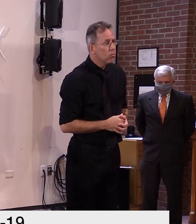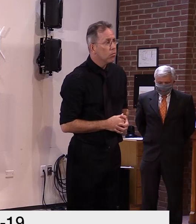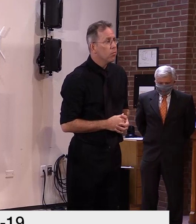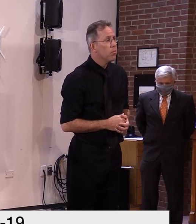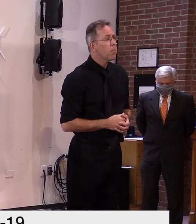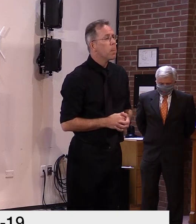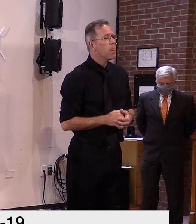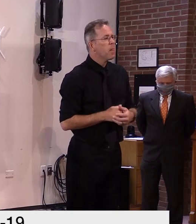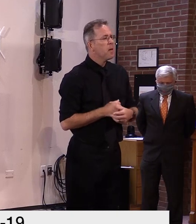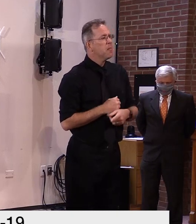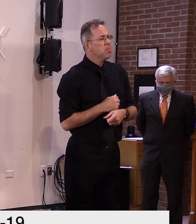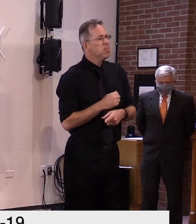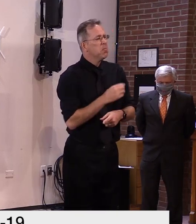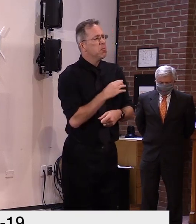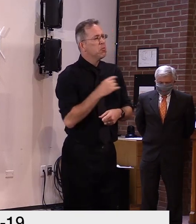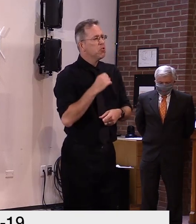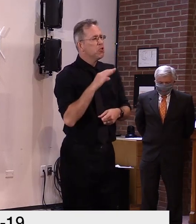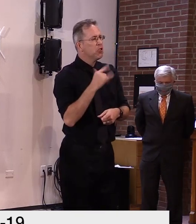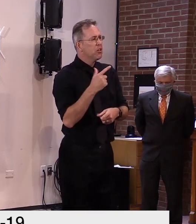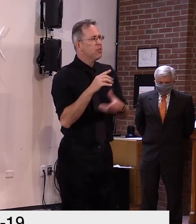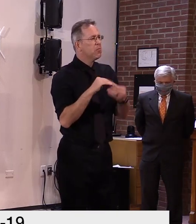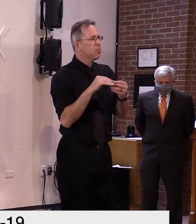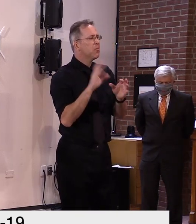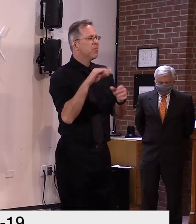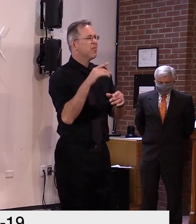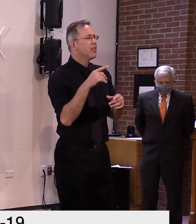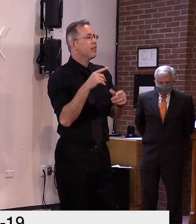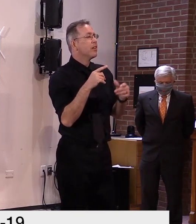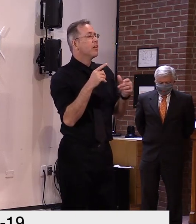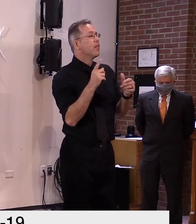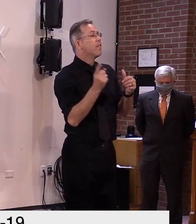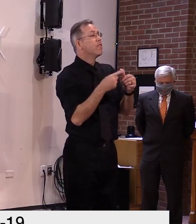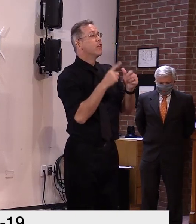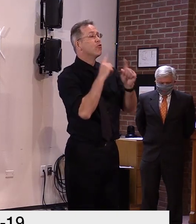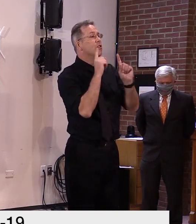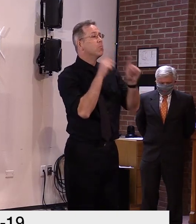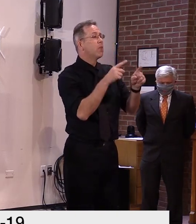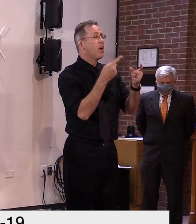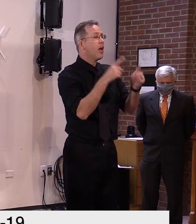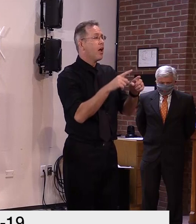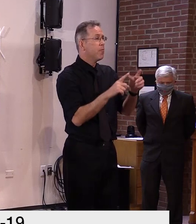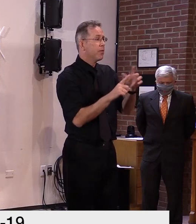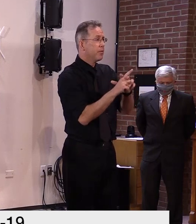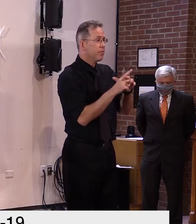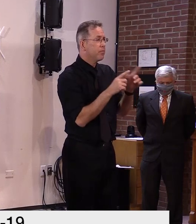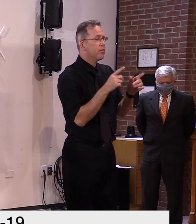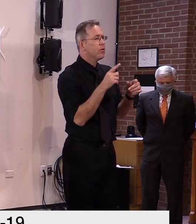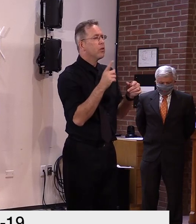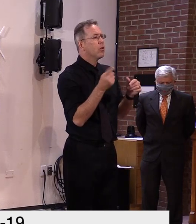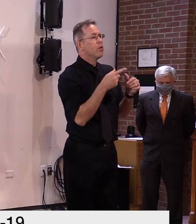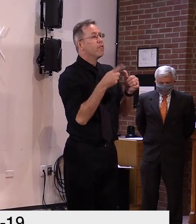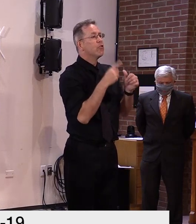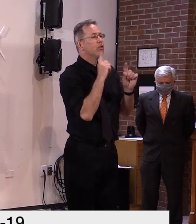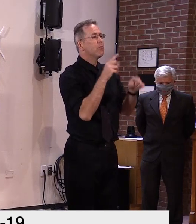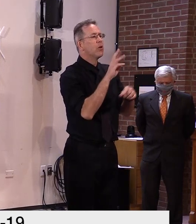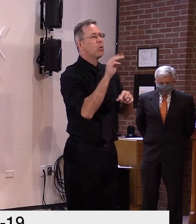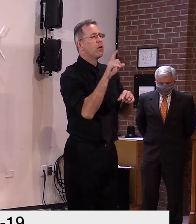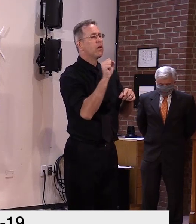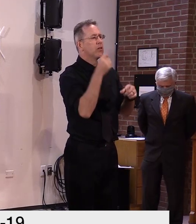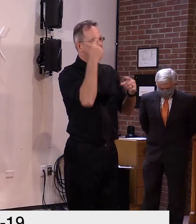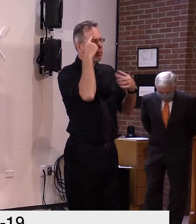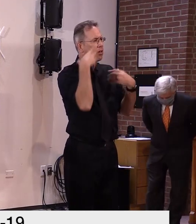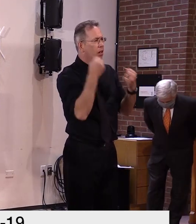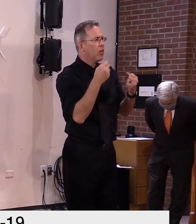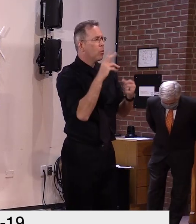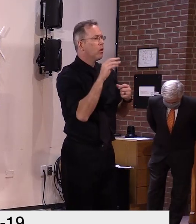Certainly, Governor. I think the question centers around first responder wellness, and that is something that has been front and center for many